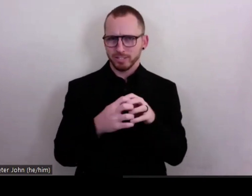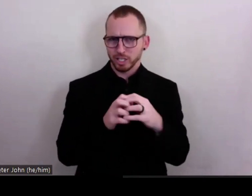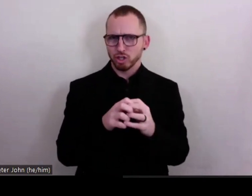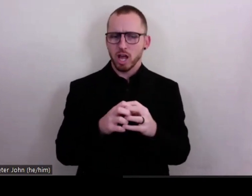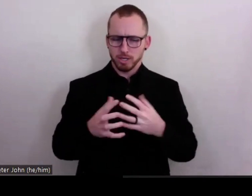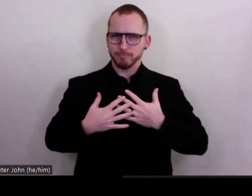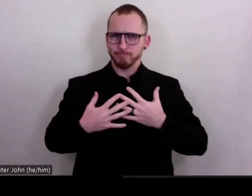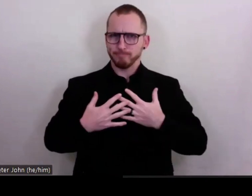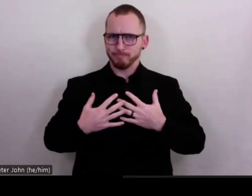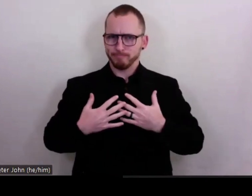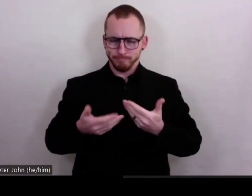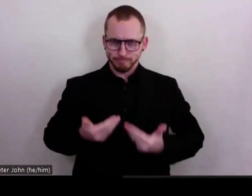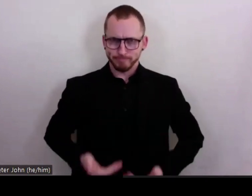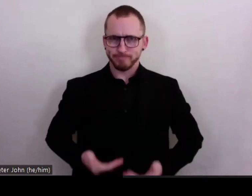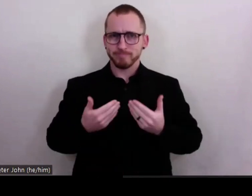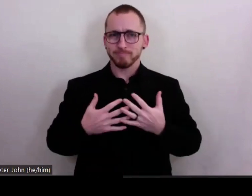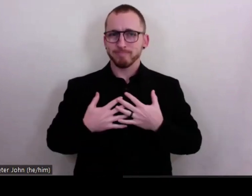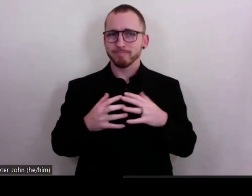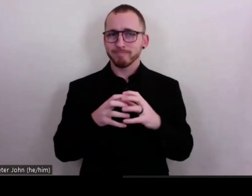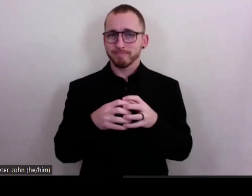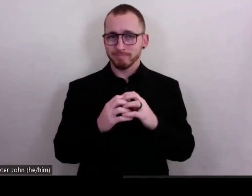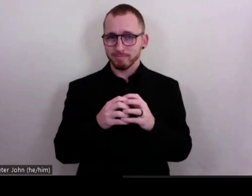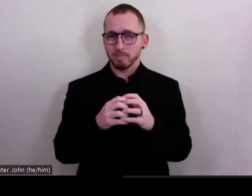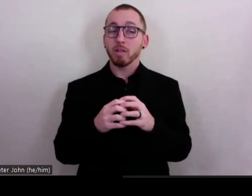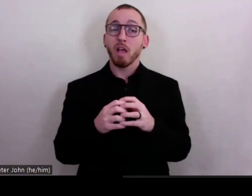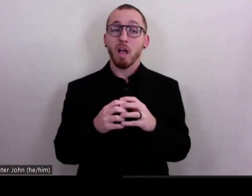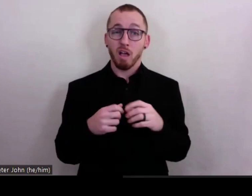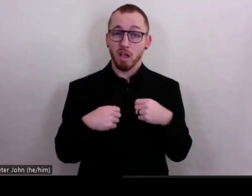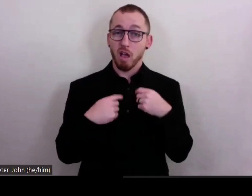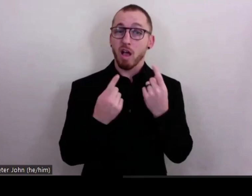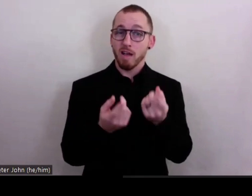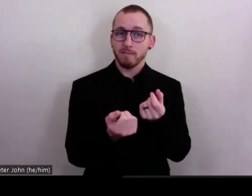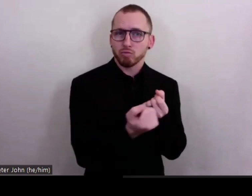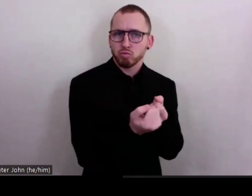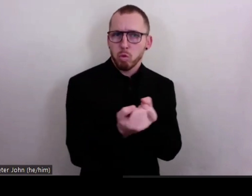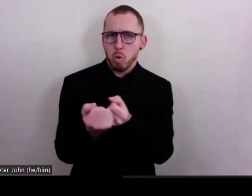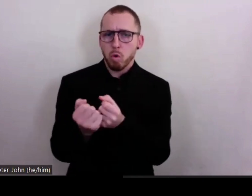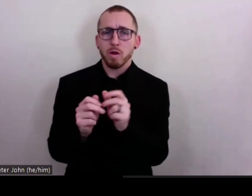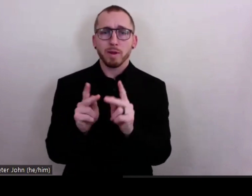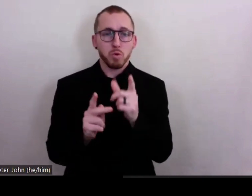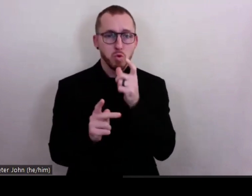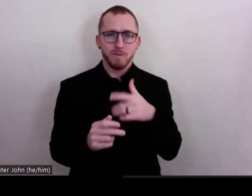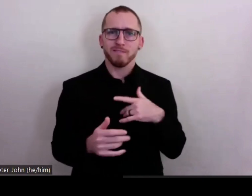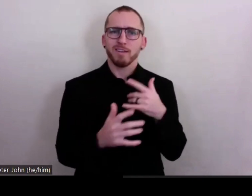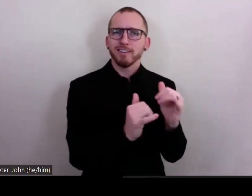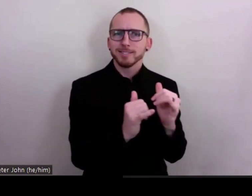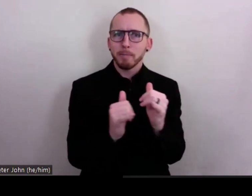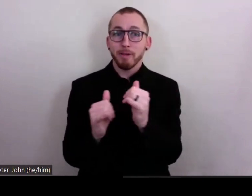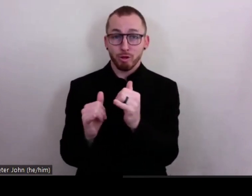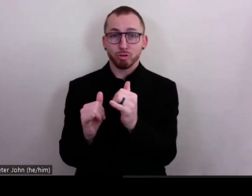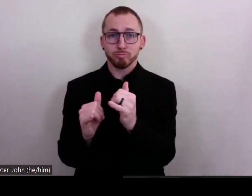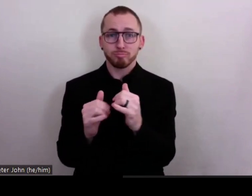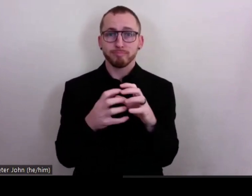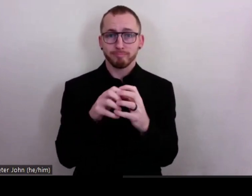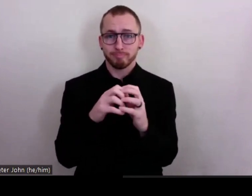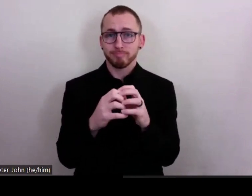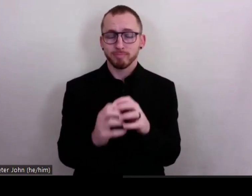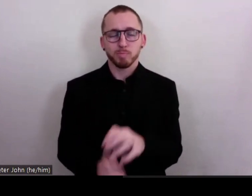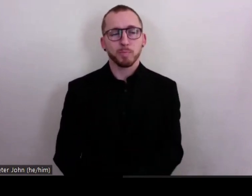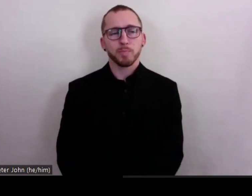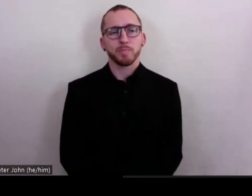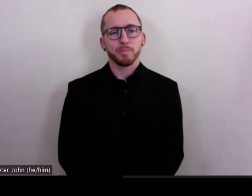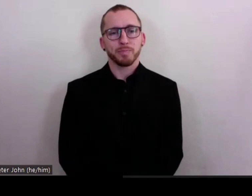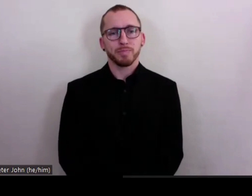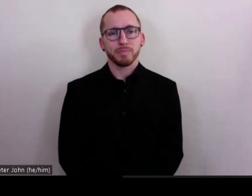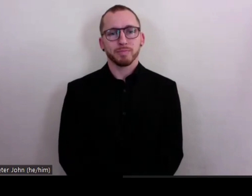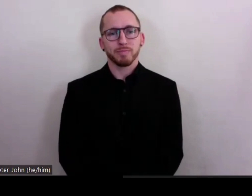intersectionalities, I have been able to support others who may feel similarly. And in general,